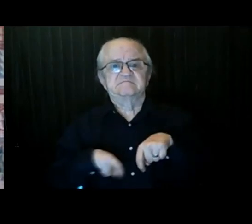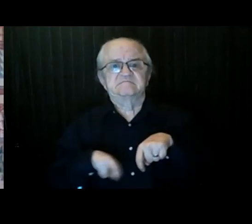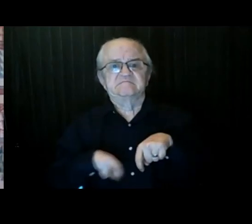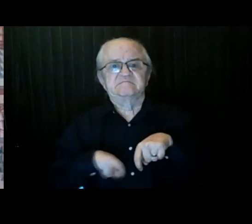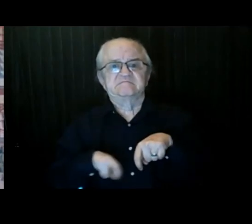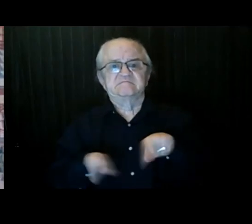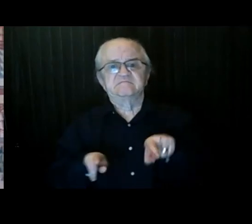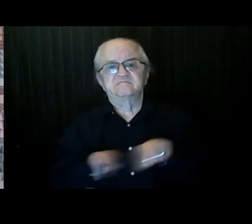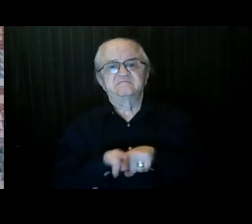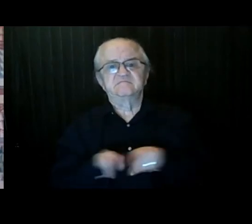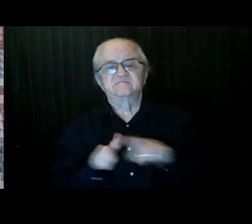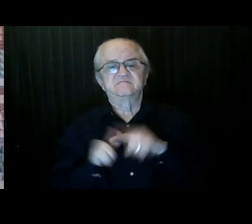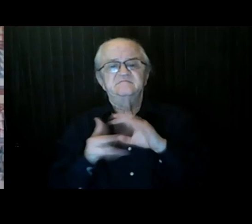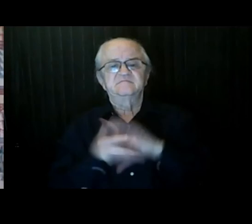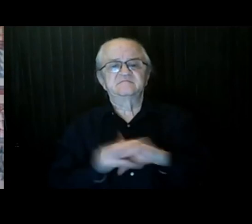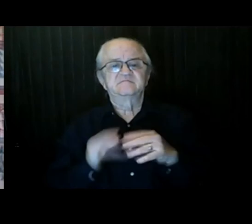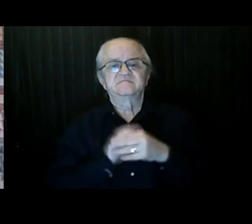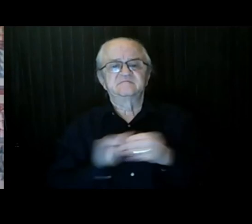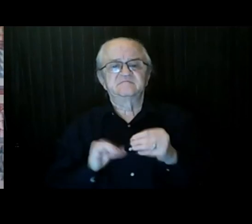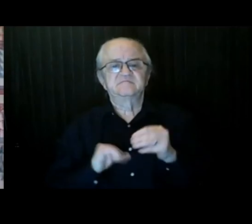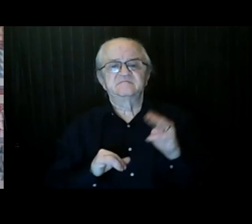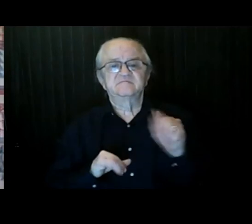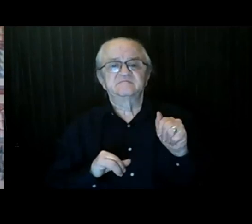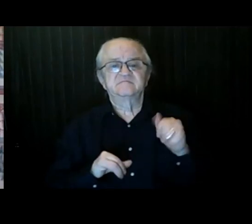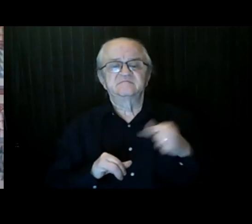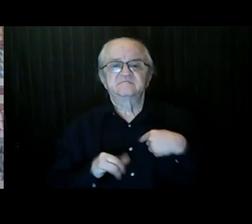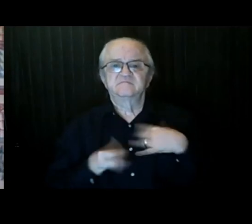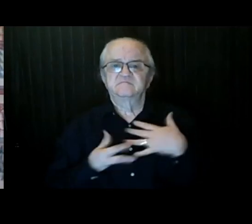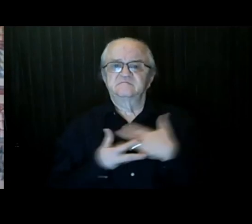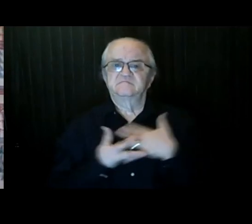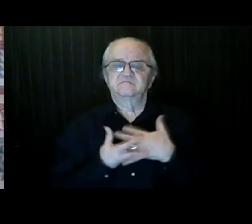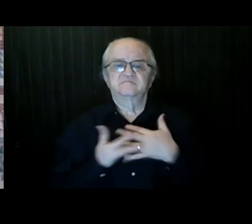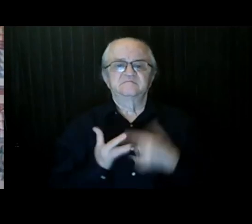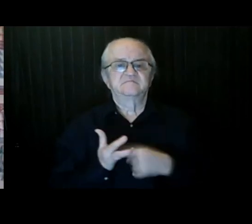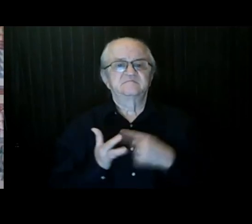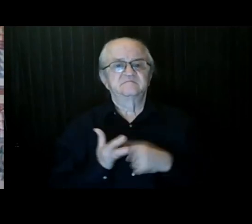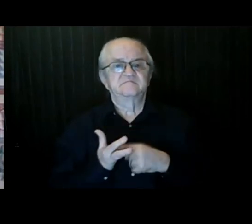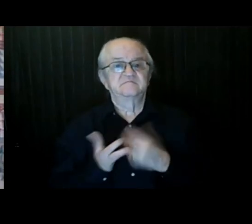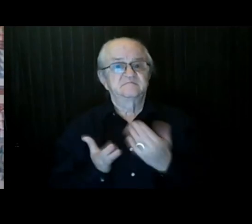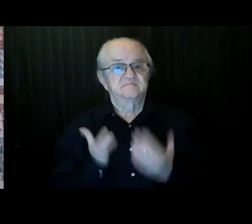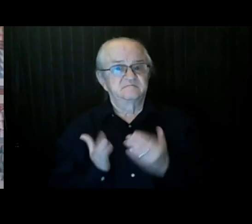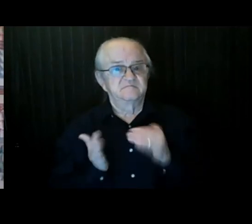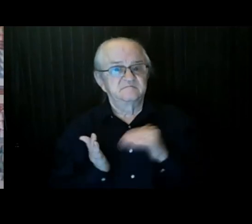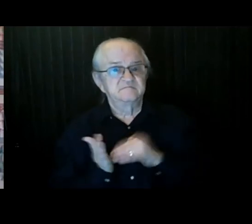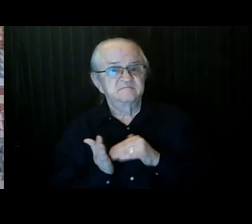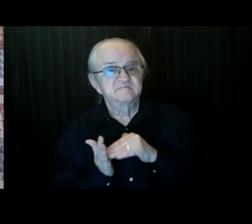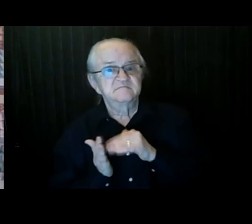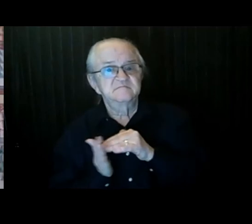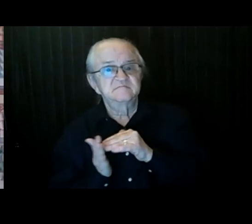clack. Because I was scared sometimes, maybe a lot of the time.